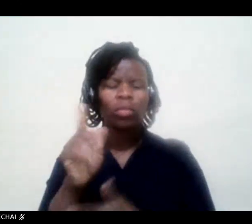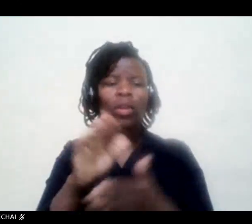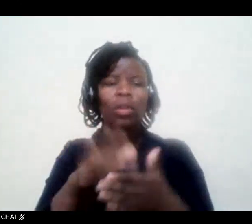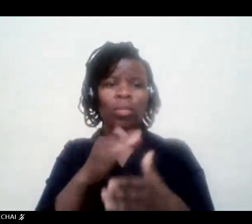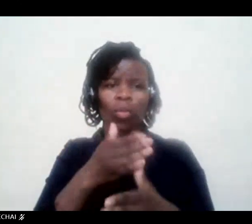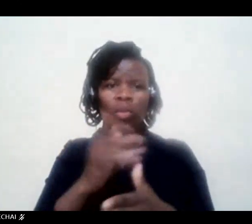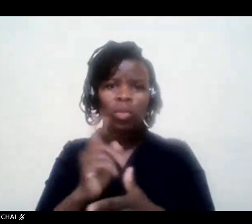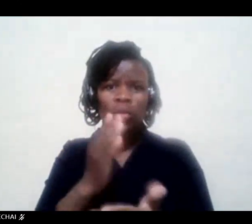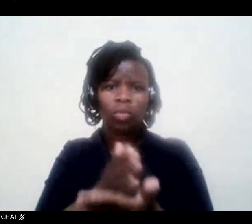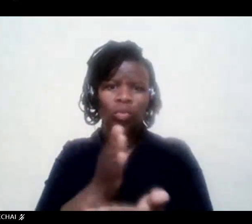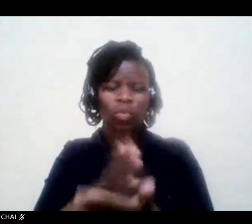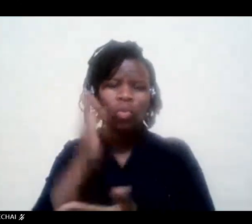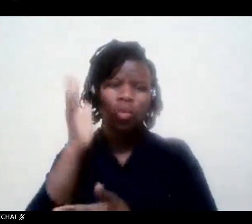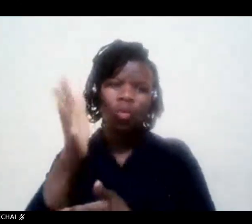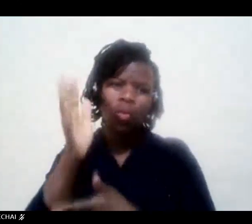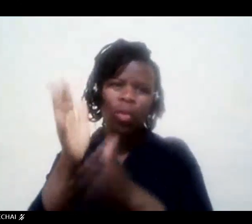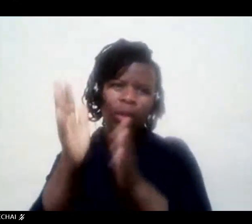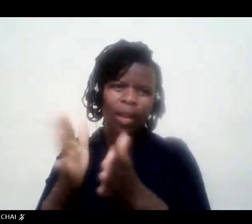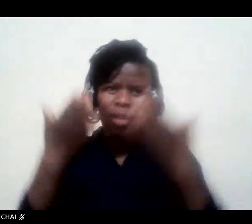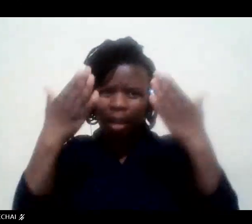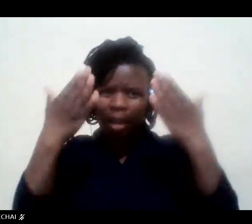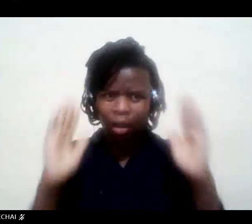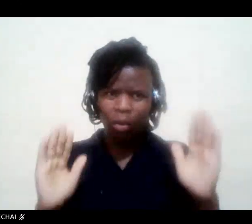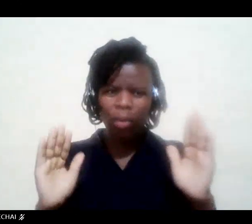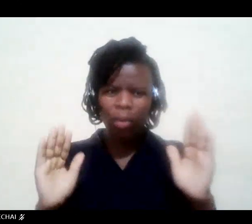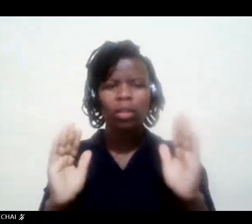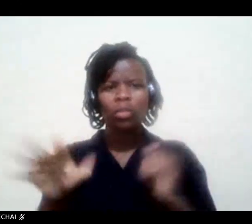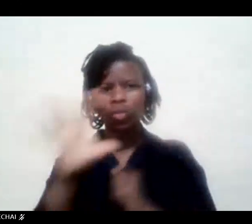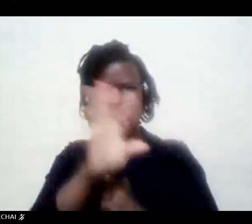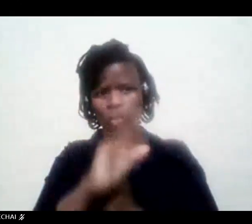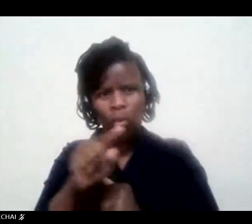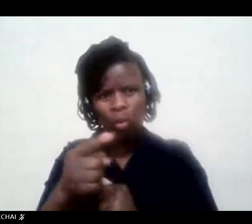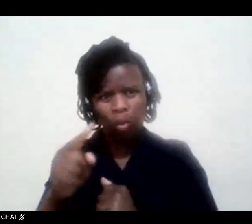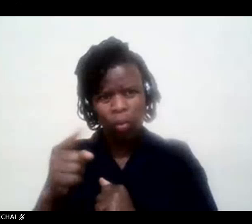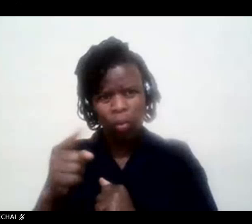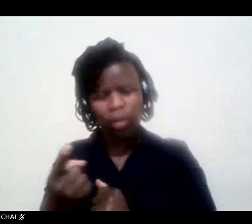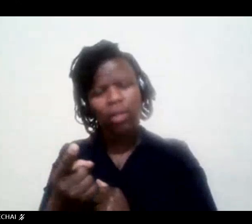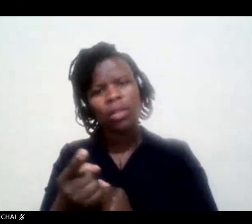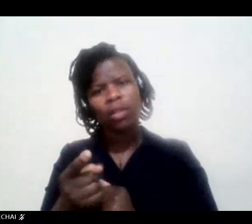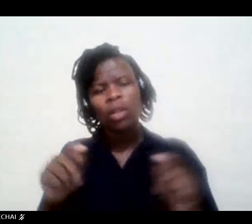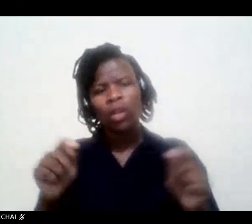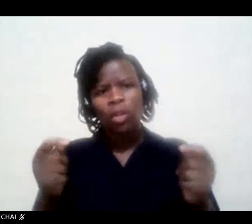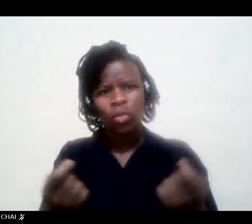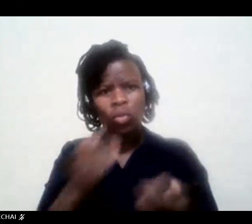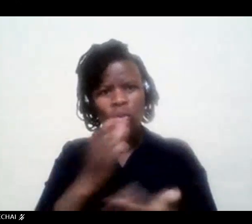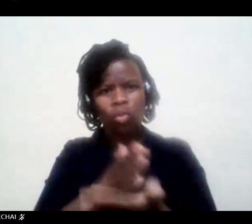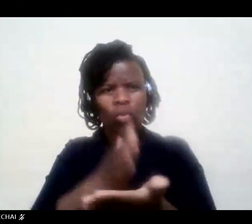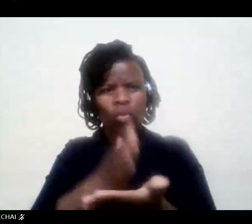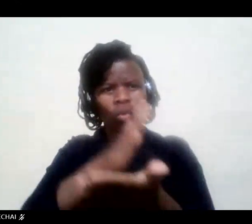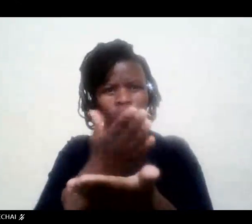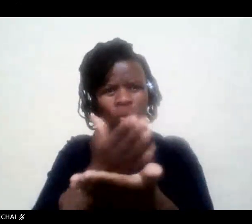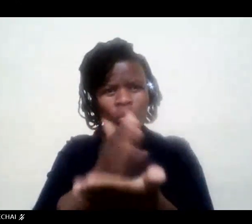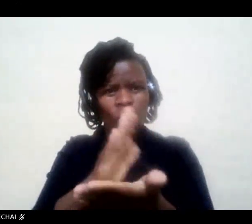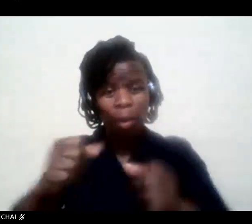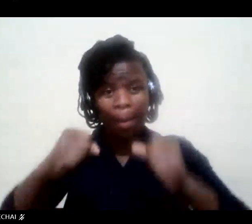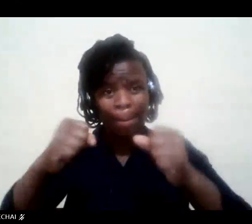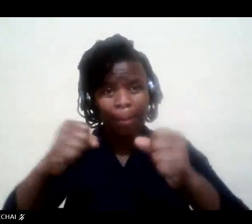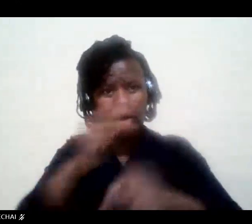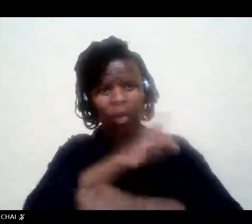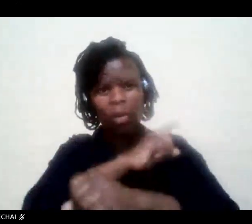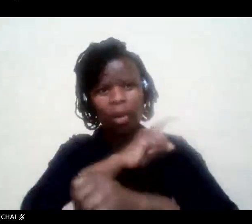to verbalize everything which they are teaching. So if you're sharing a PowerPoint, you see a picture, things like saying,